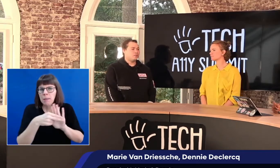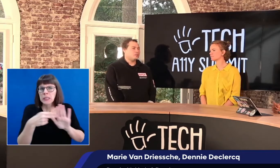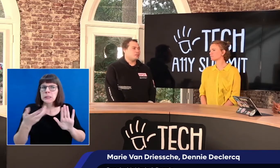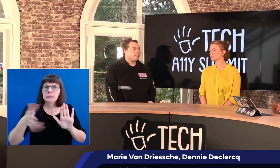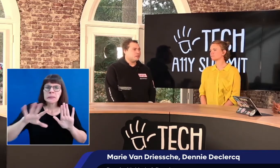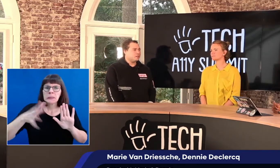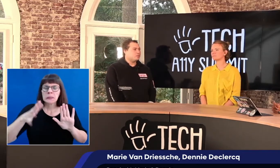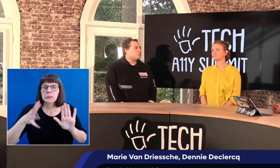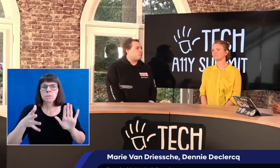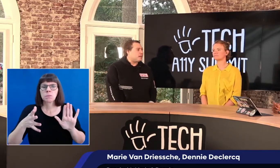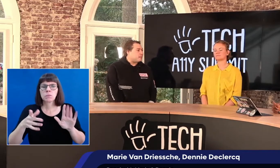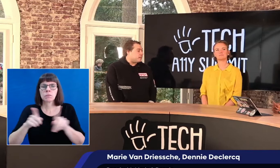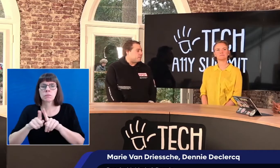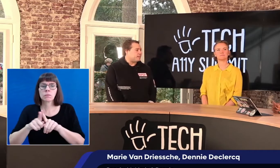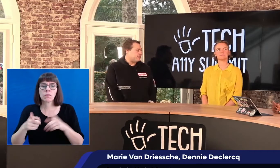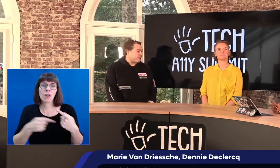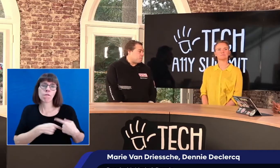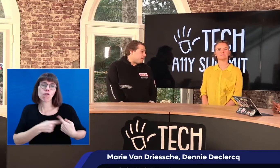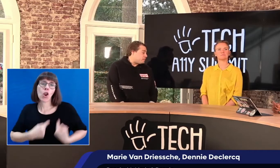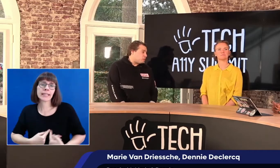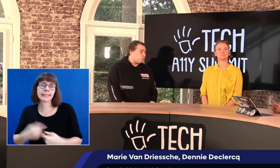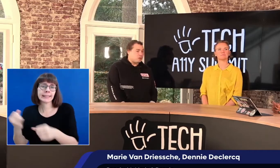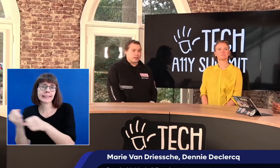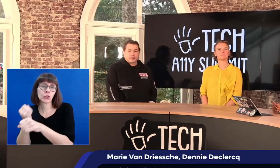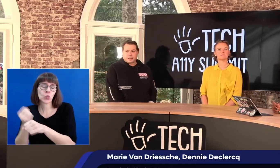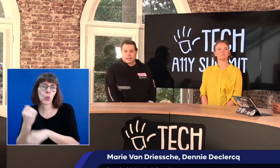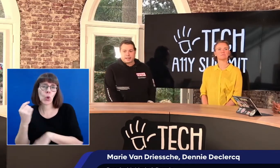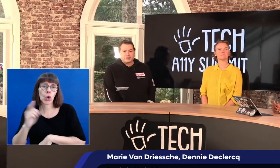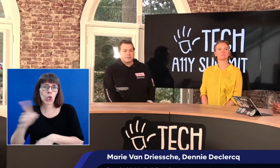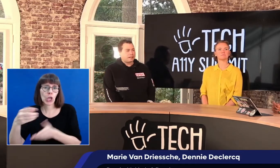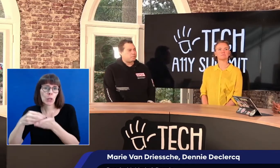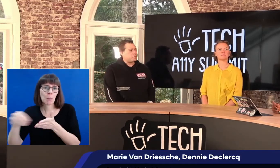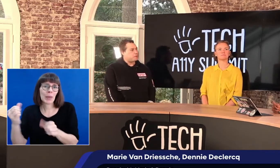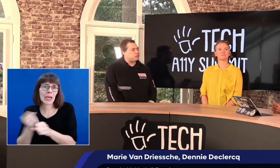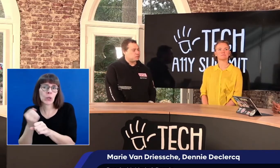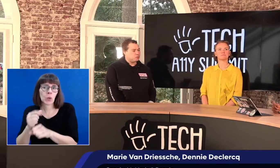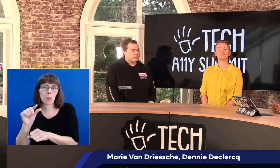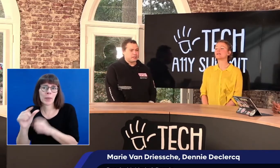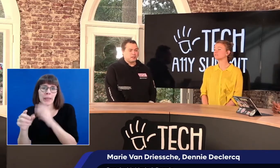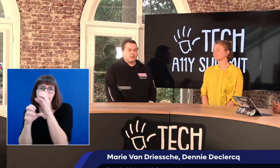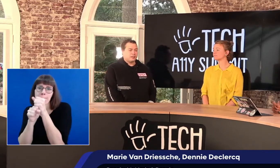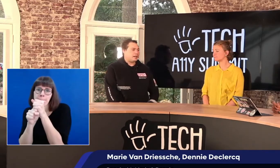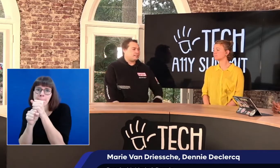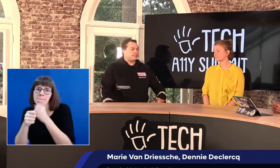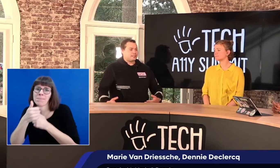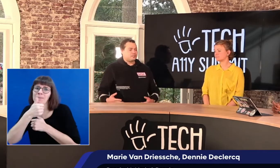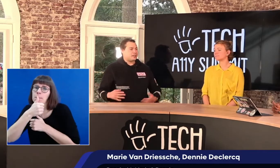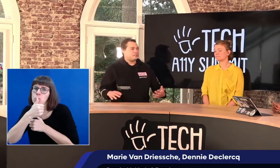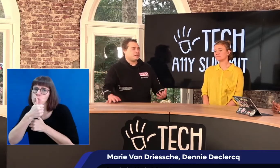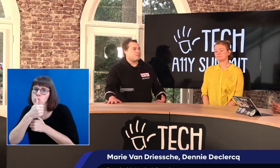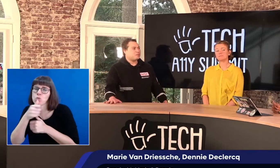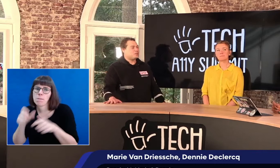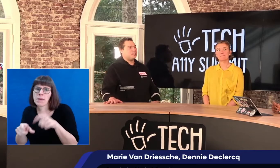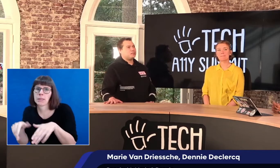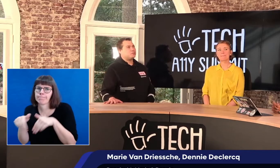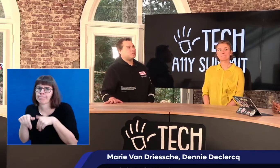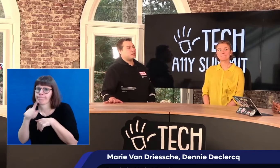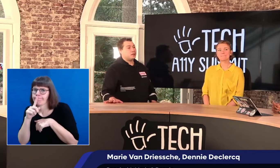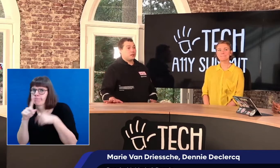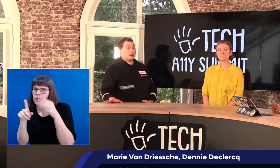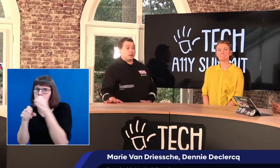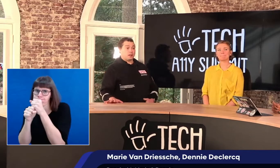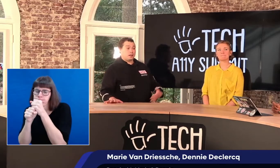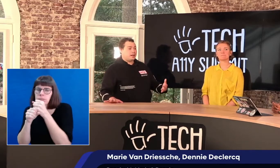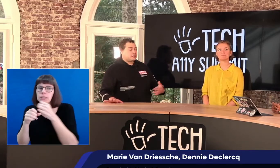a volunteer or not paid. In fact, that label is taboo. I even have people in my surrounding. As I said, you can travel, but you cannot